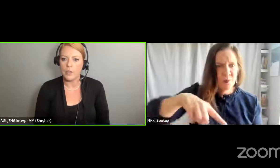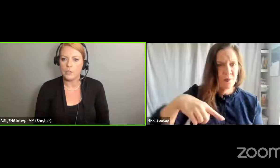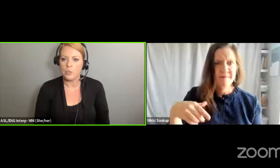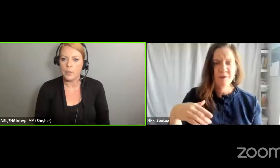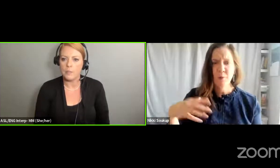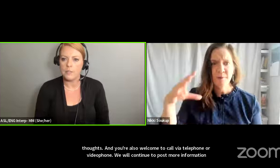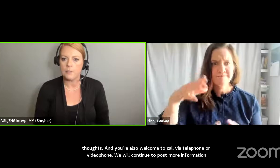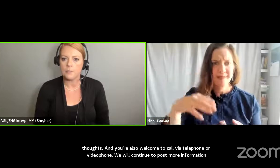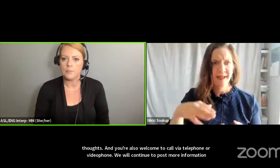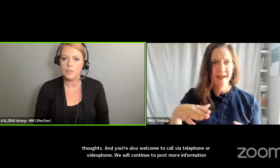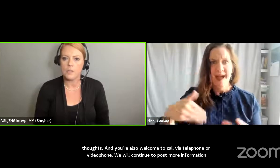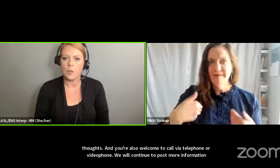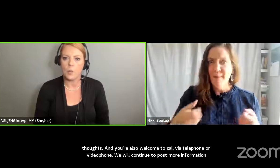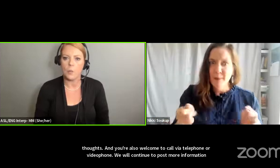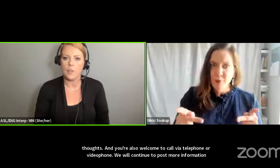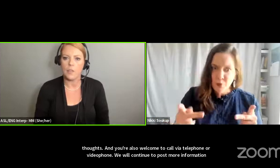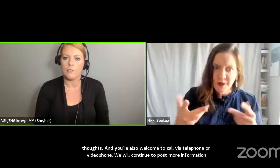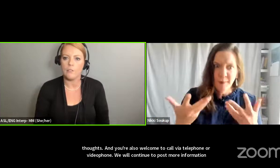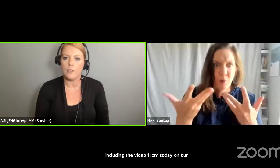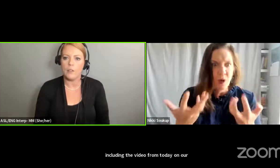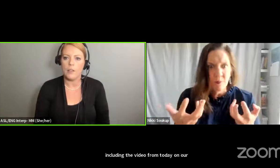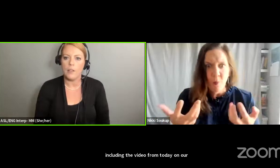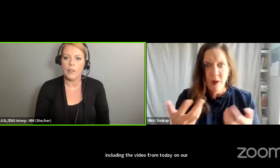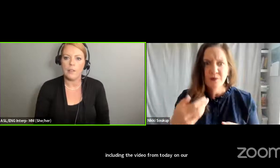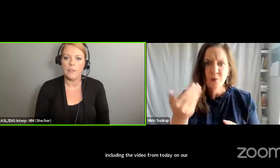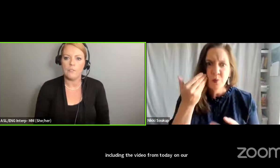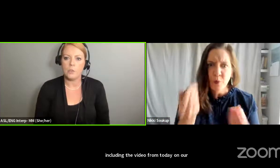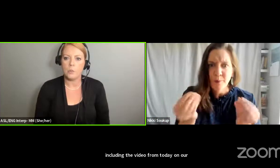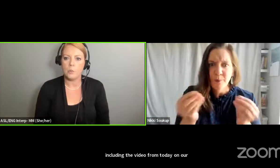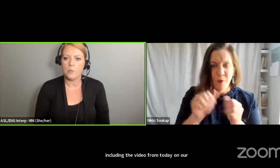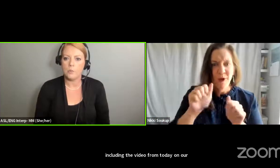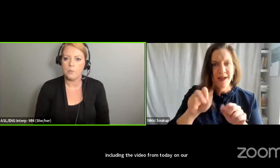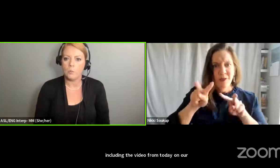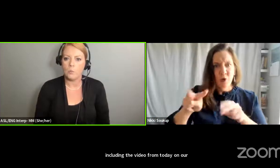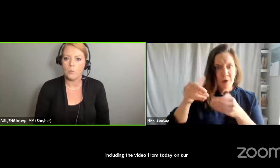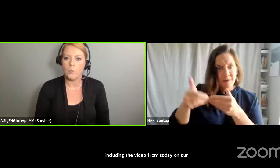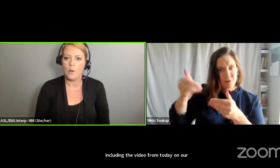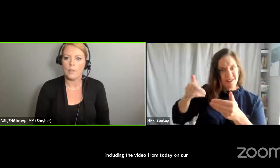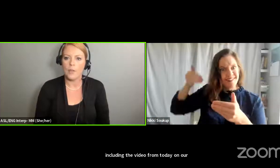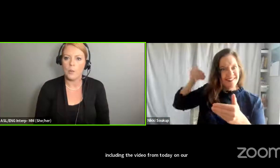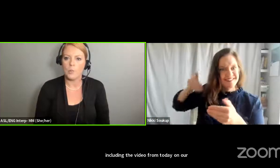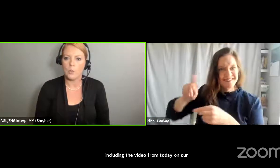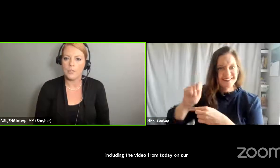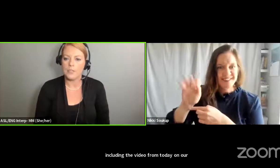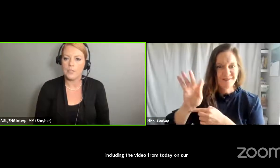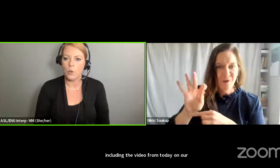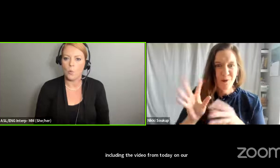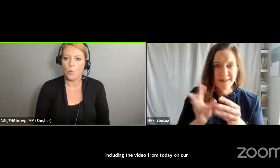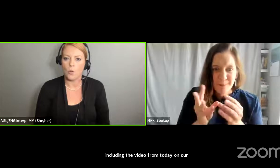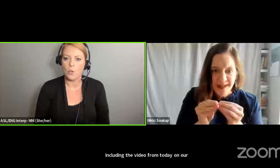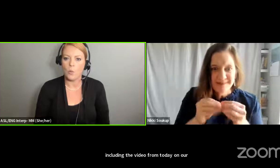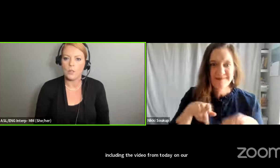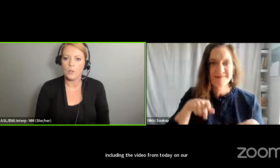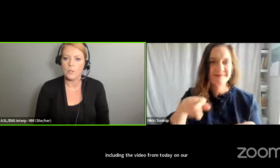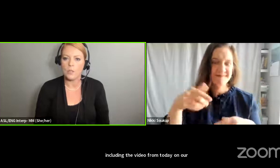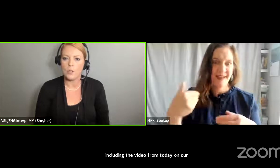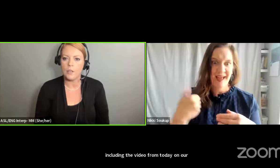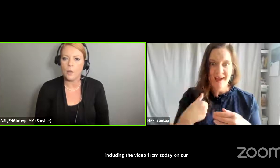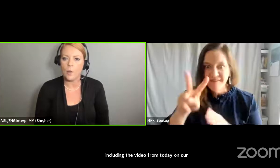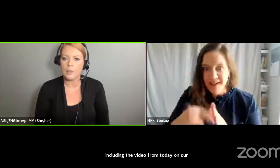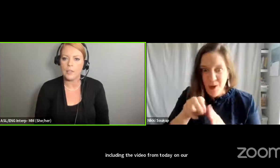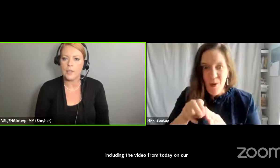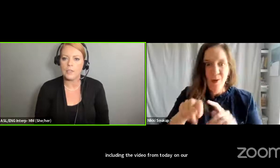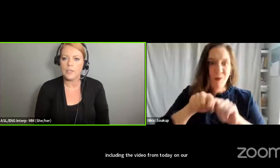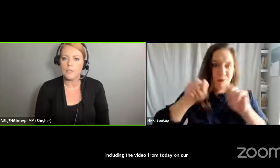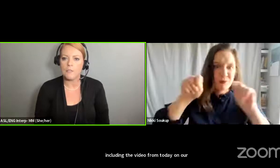with a transcript. So if any of you want the opportunity to know more, you're welcome to look at